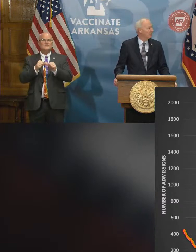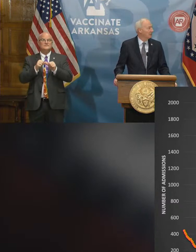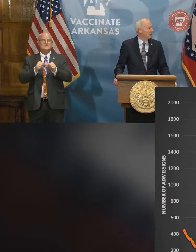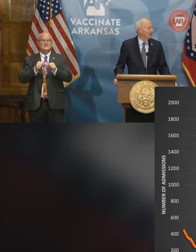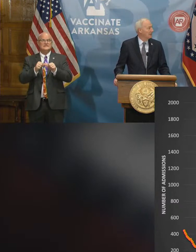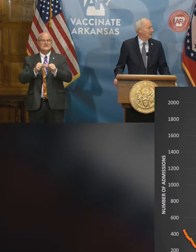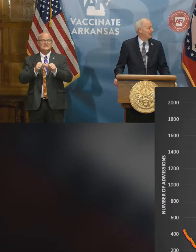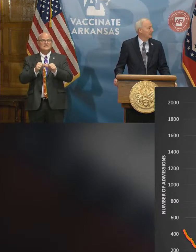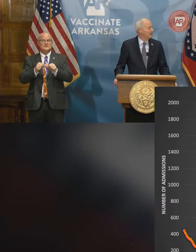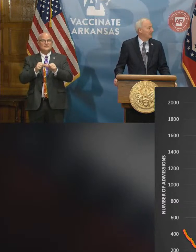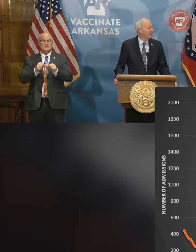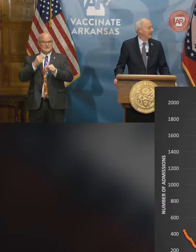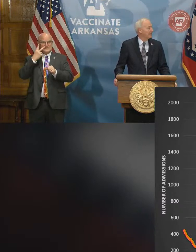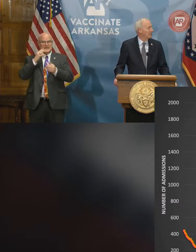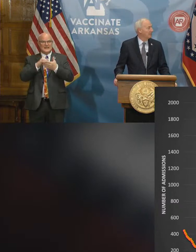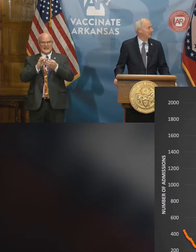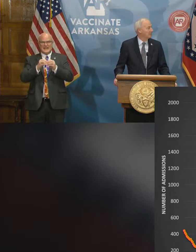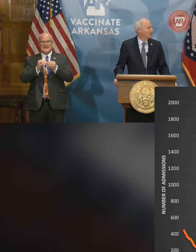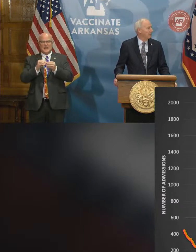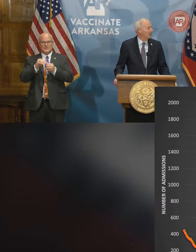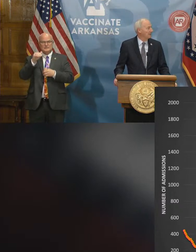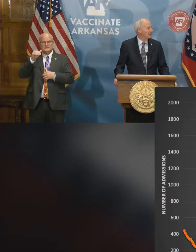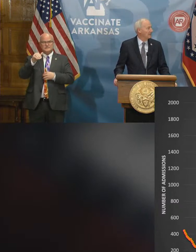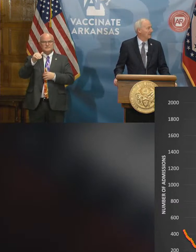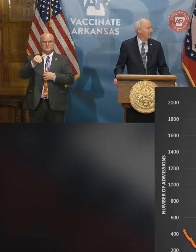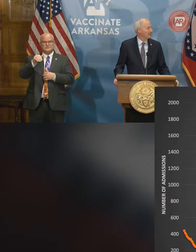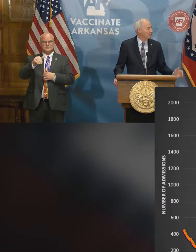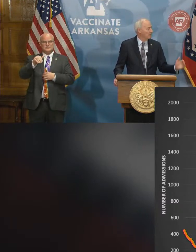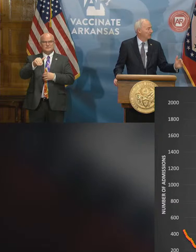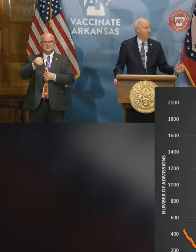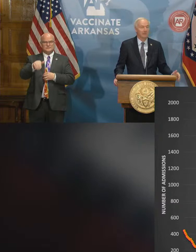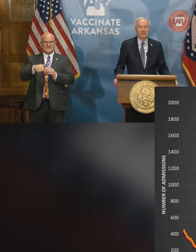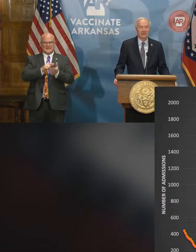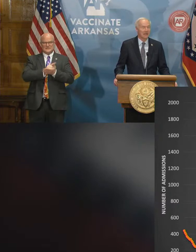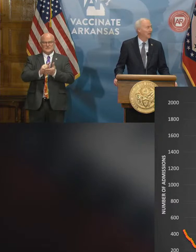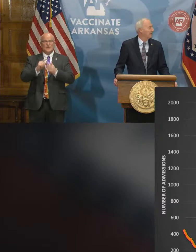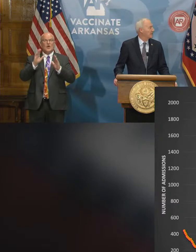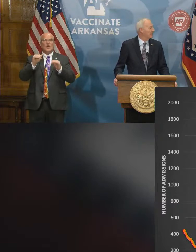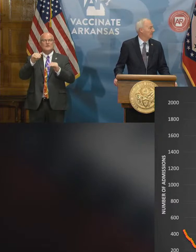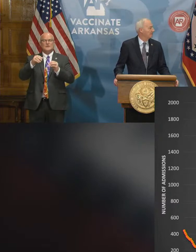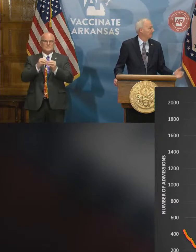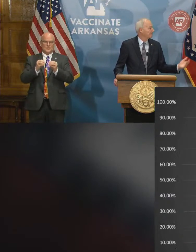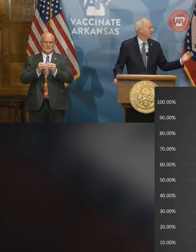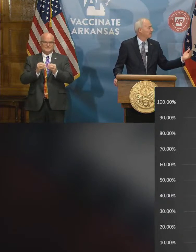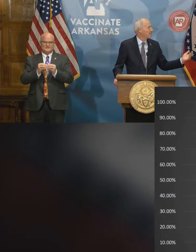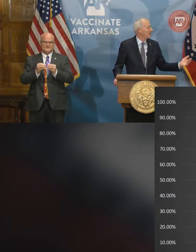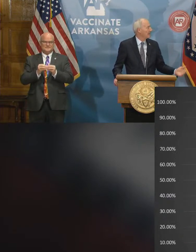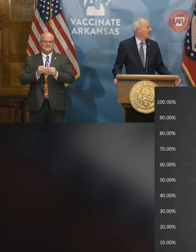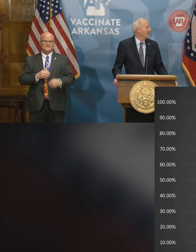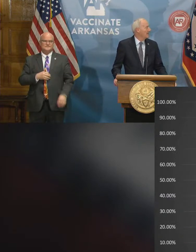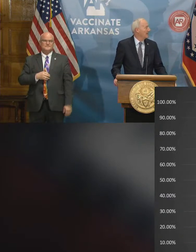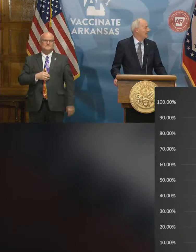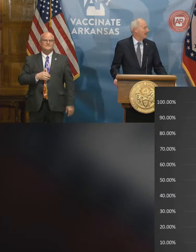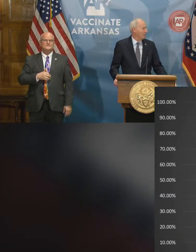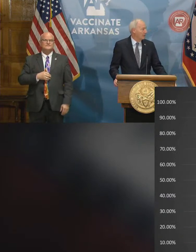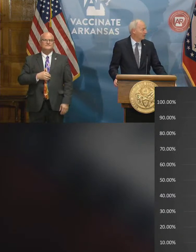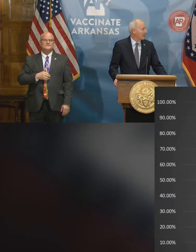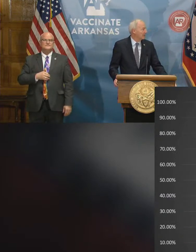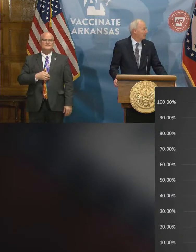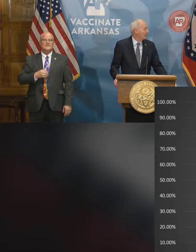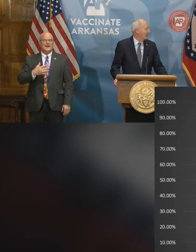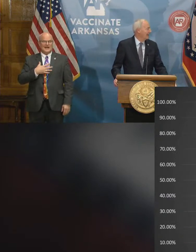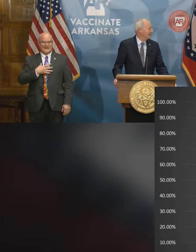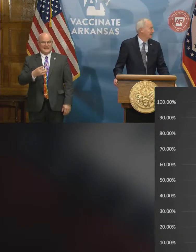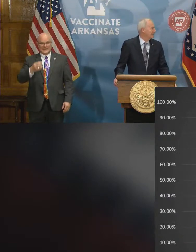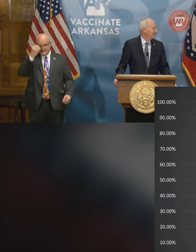continue to see that number probably steady this week, hopefully decline some. We always